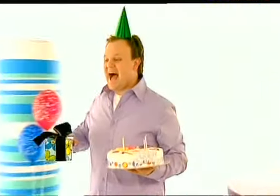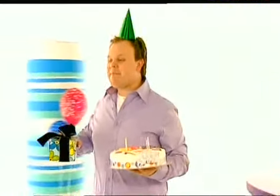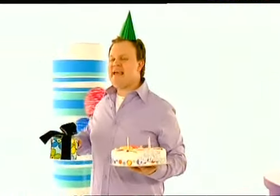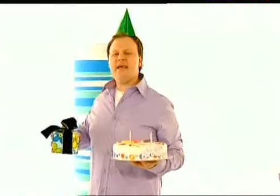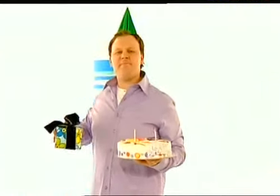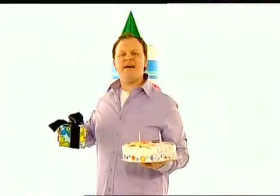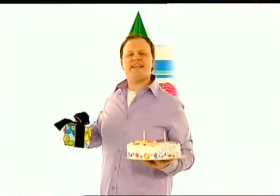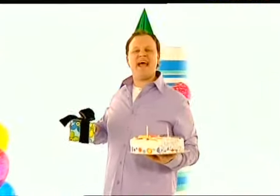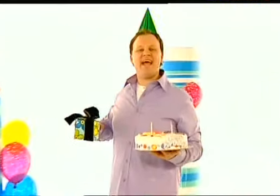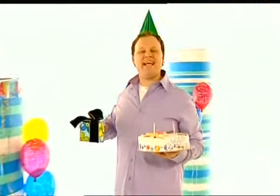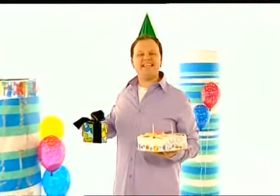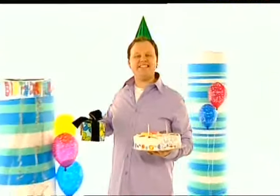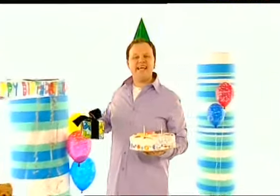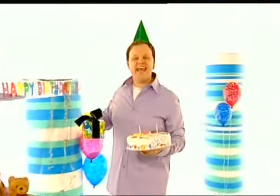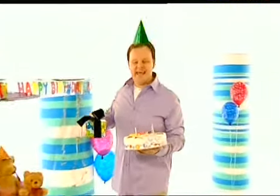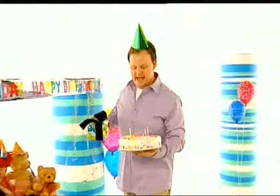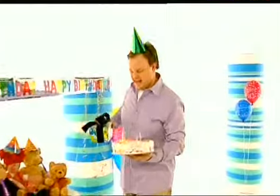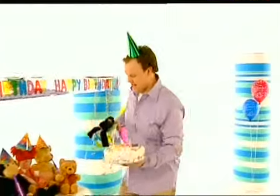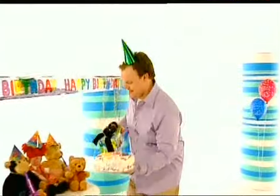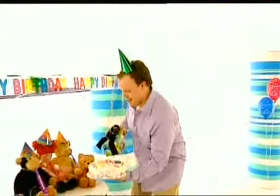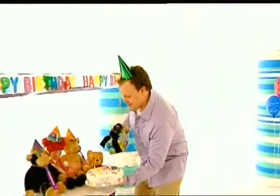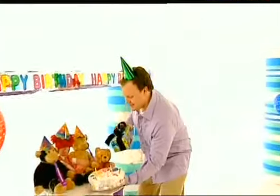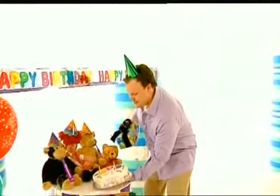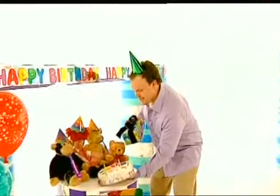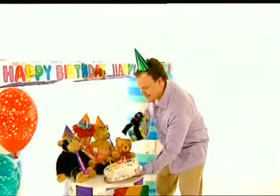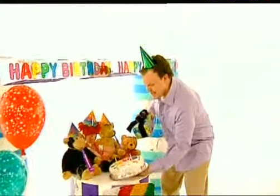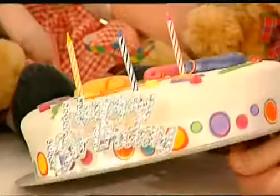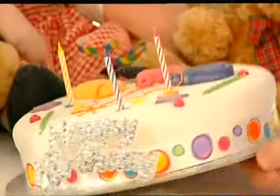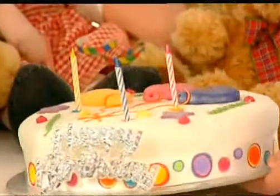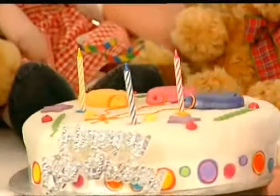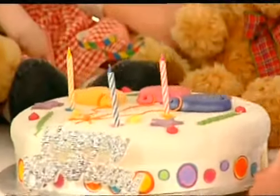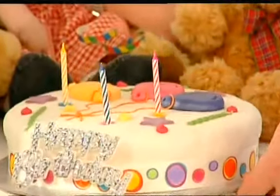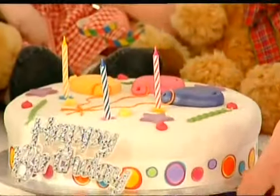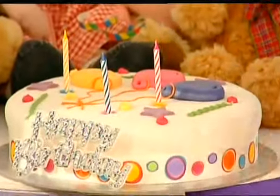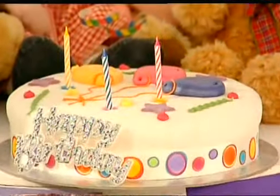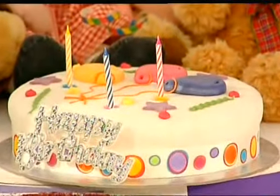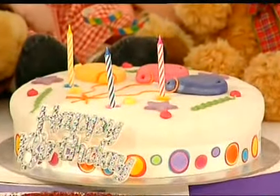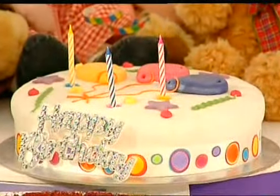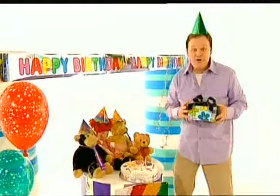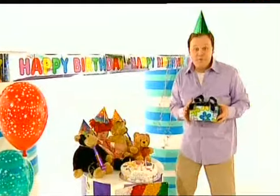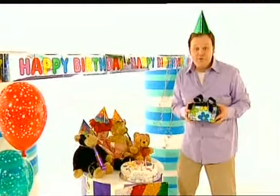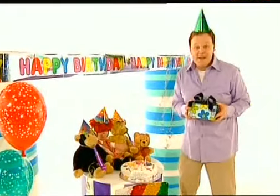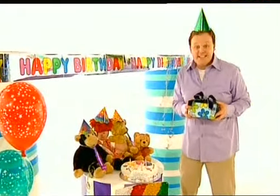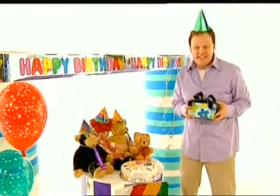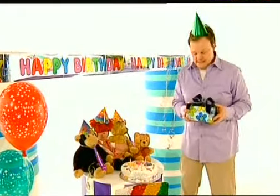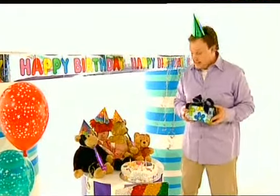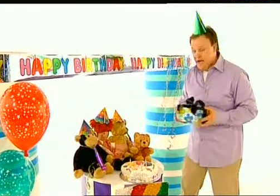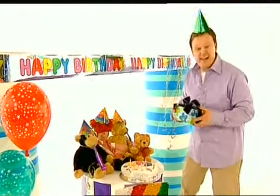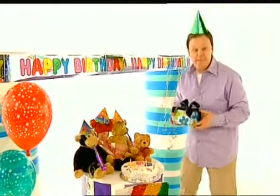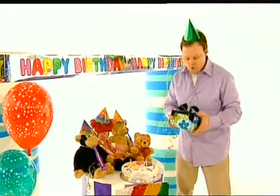Happy birthday, little Teddy! There's your cake and here's your present. I'll help you open